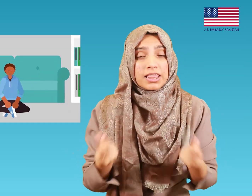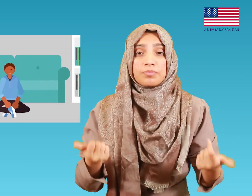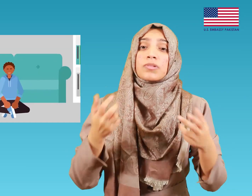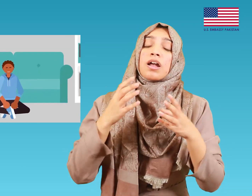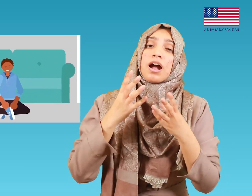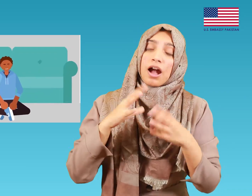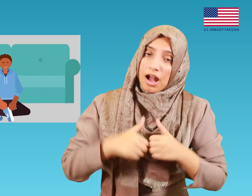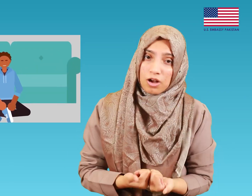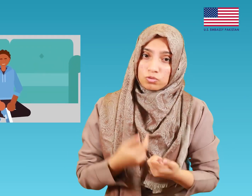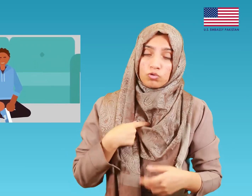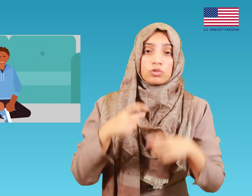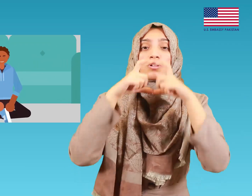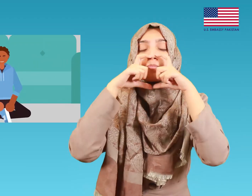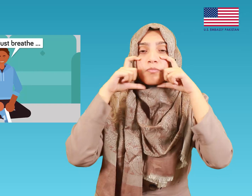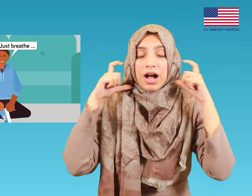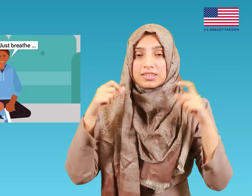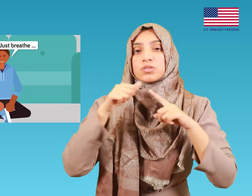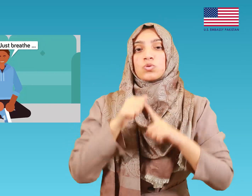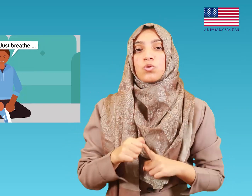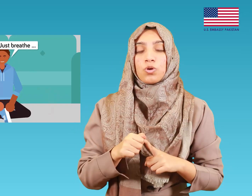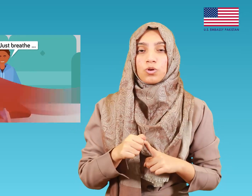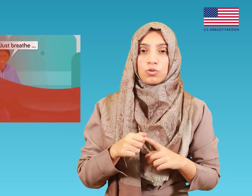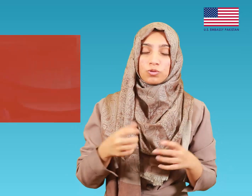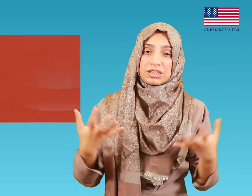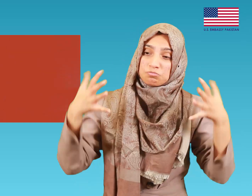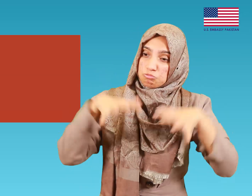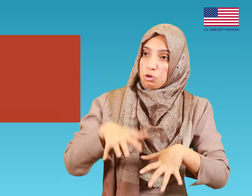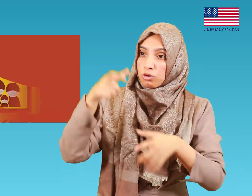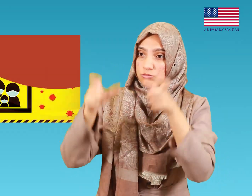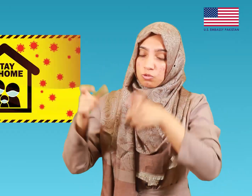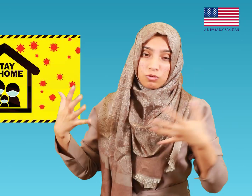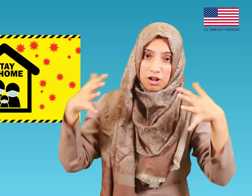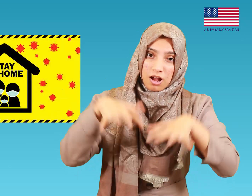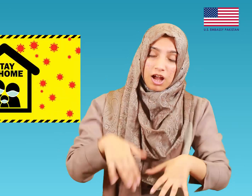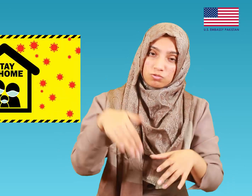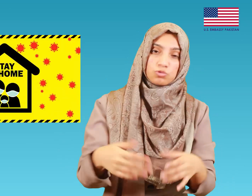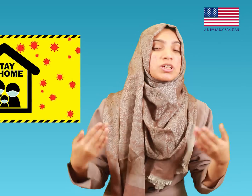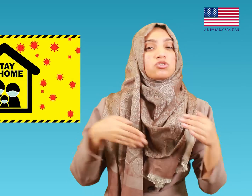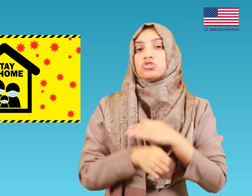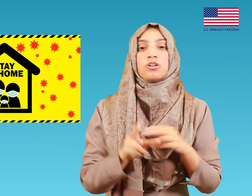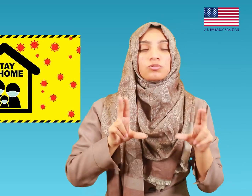such as wearing masks, avoiding crowds, and keeping your hands clean.